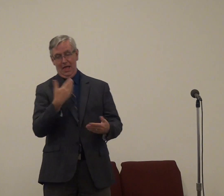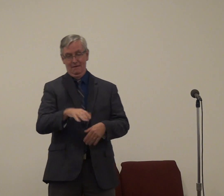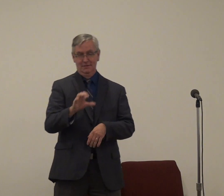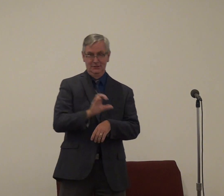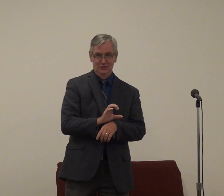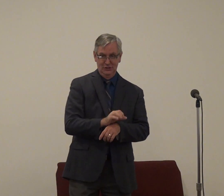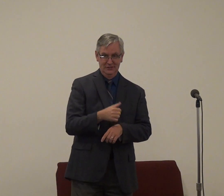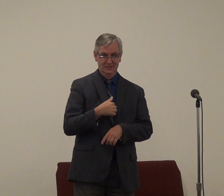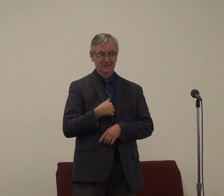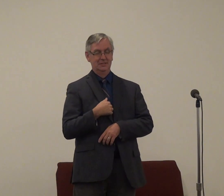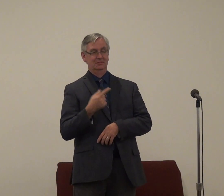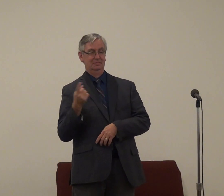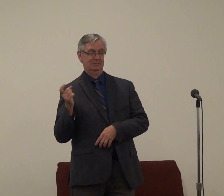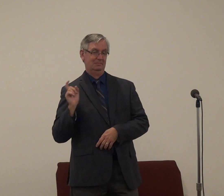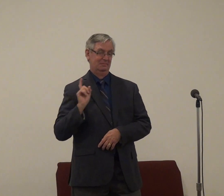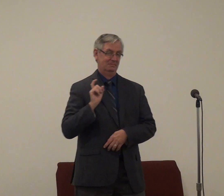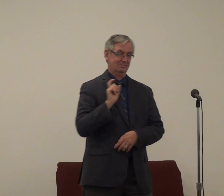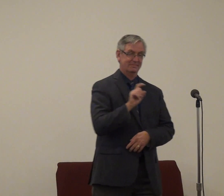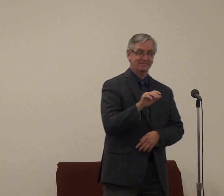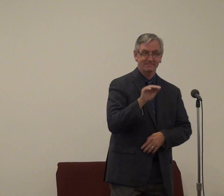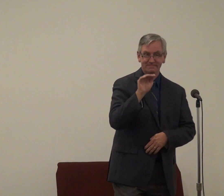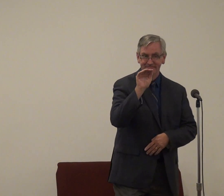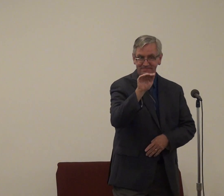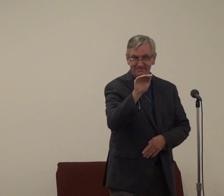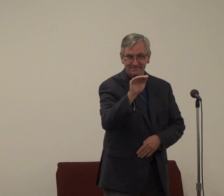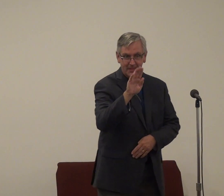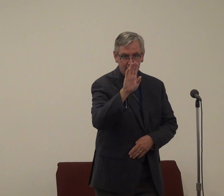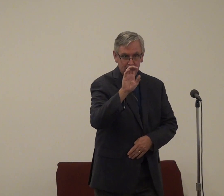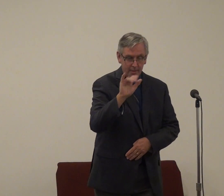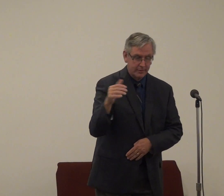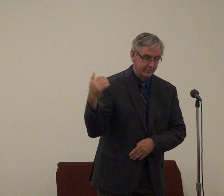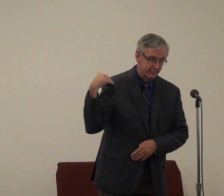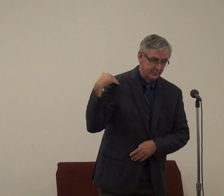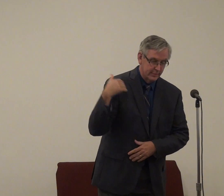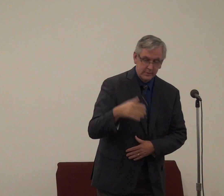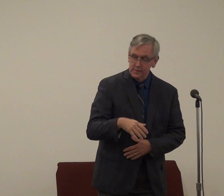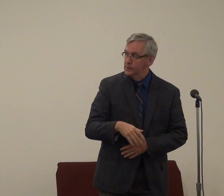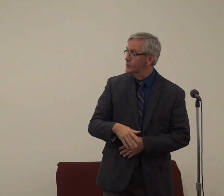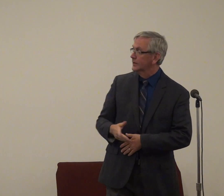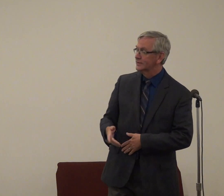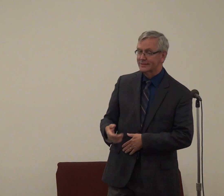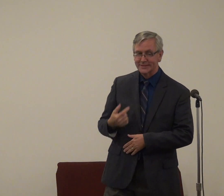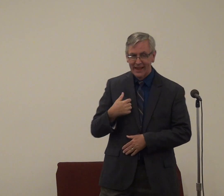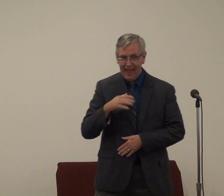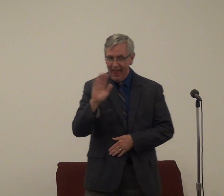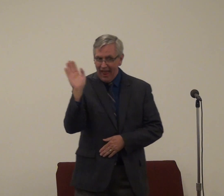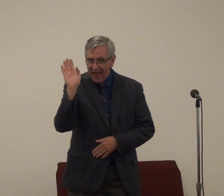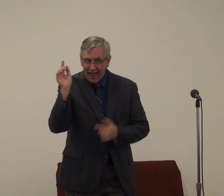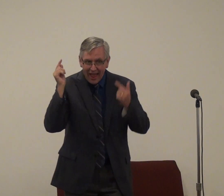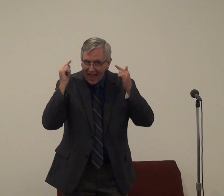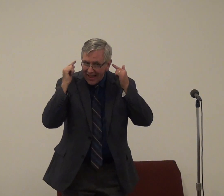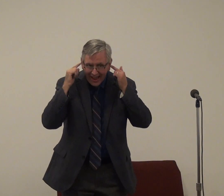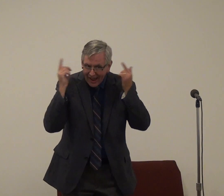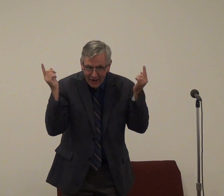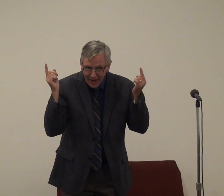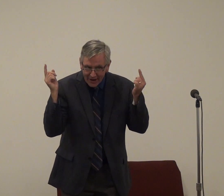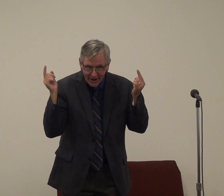I am. But after church, I went up to him and I started to talk to him. And I said, I can't